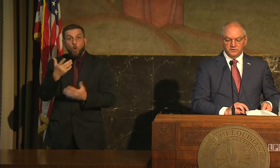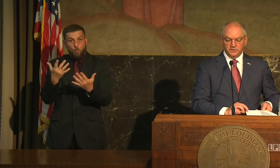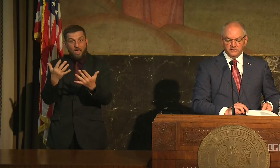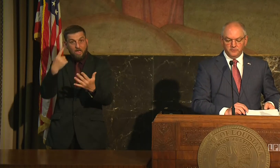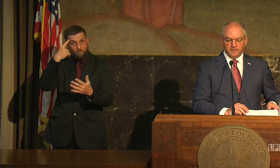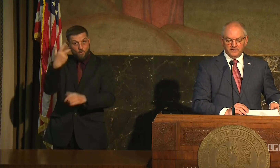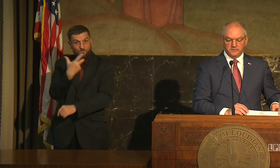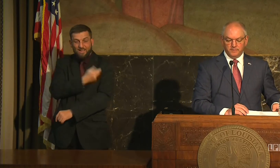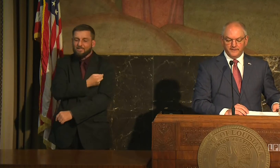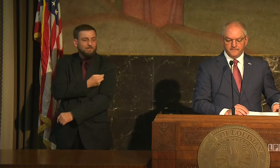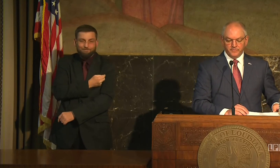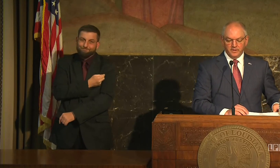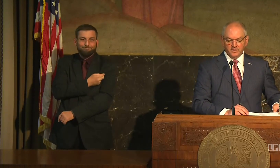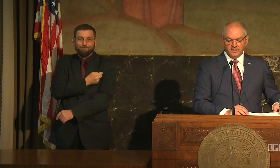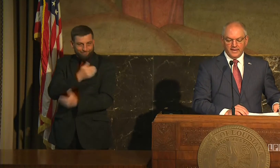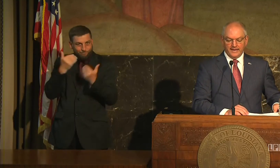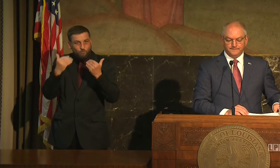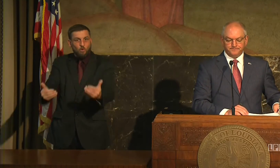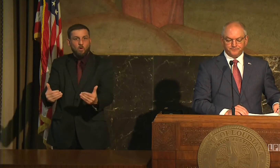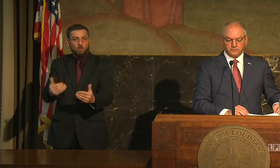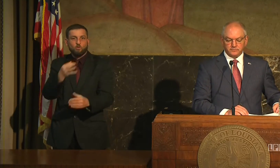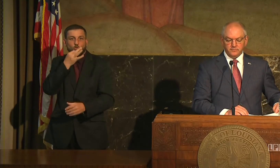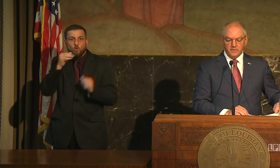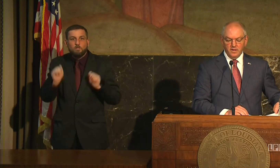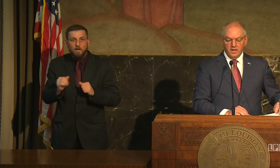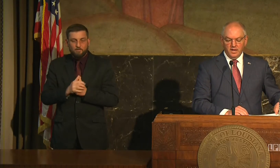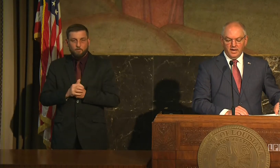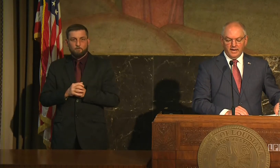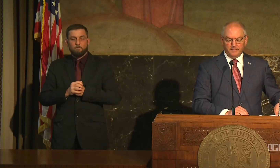just as soon as you possibly can.